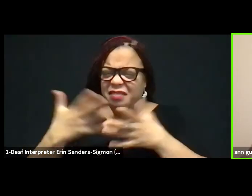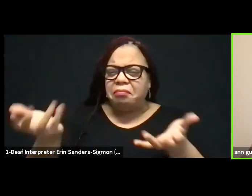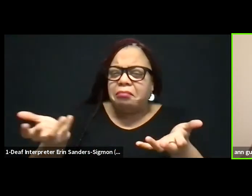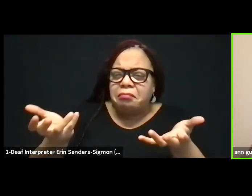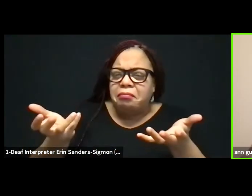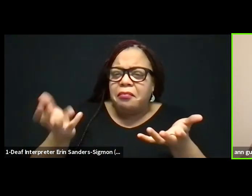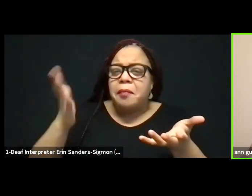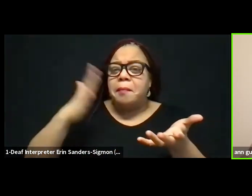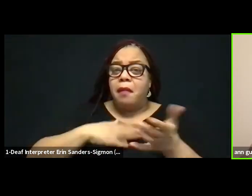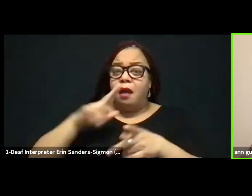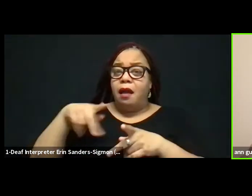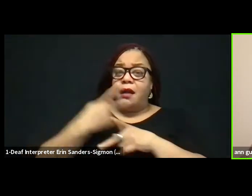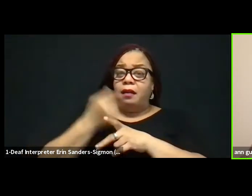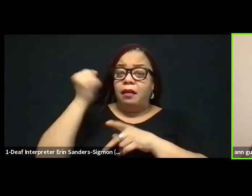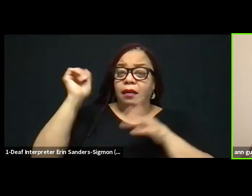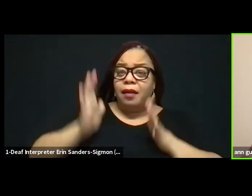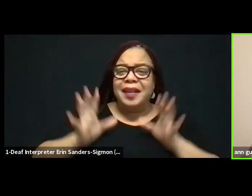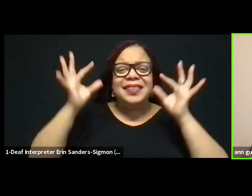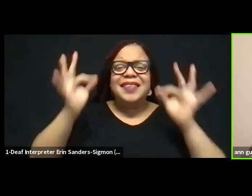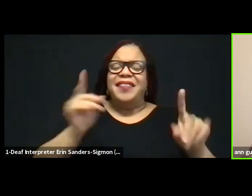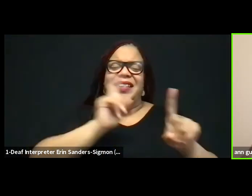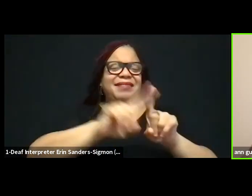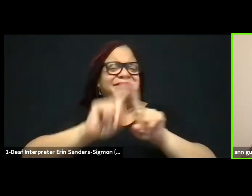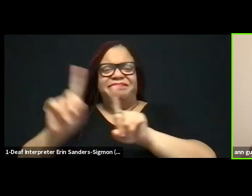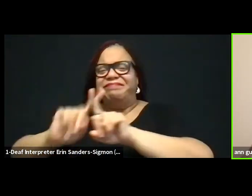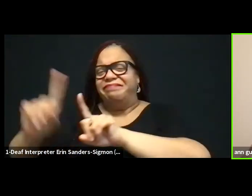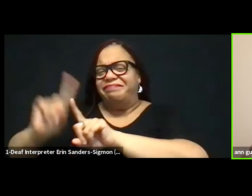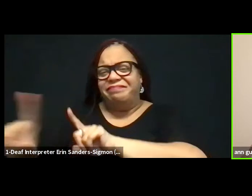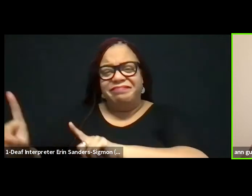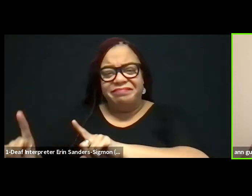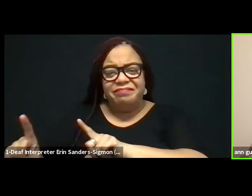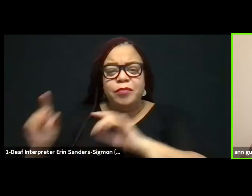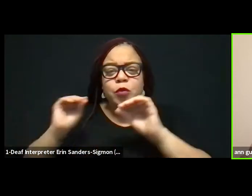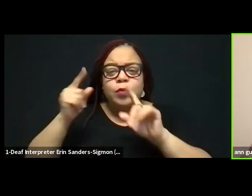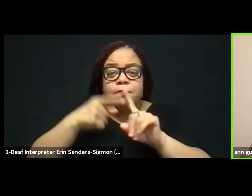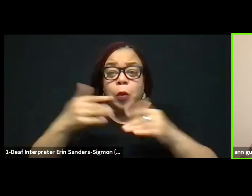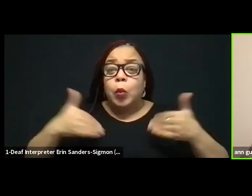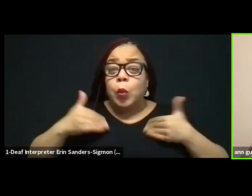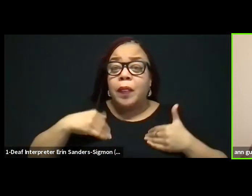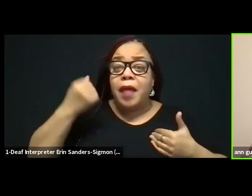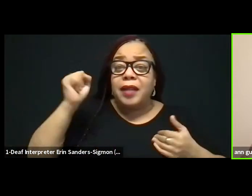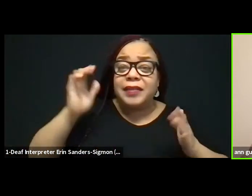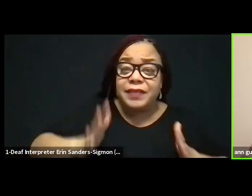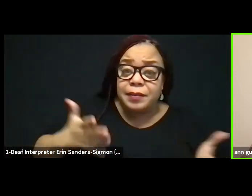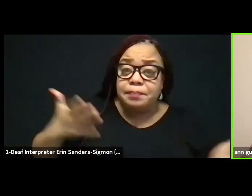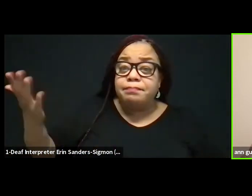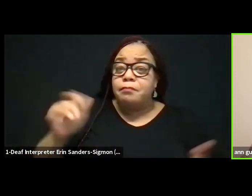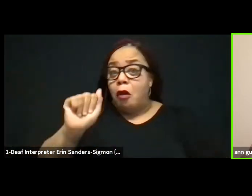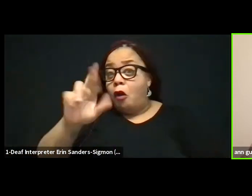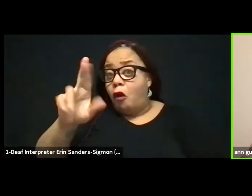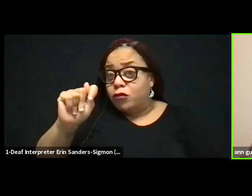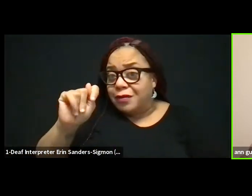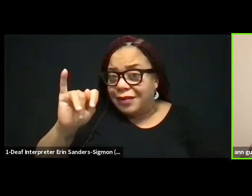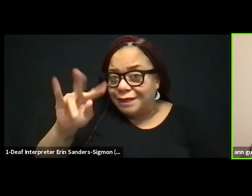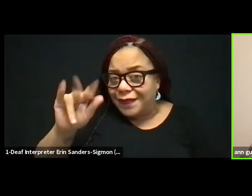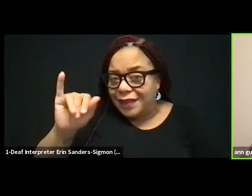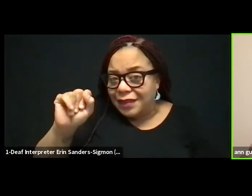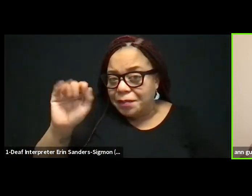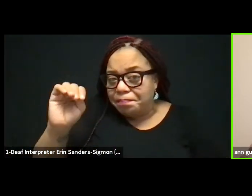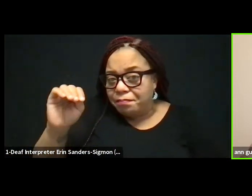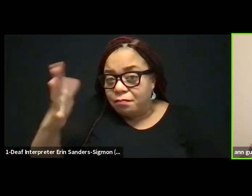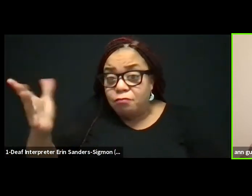artivism, writing, social and environmental activism. And I definitely do my best to